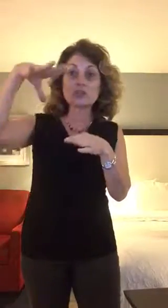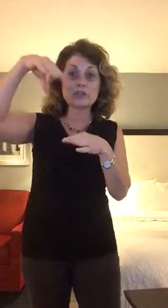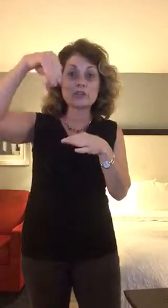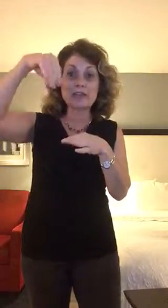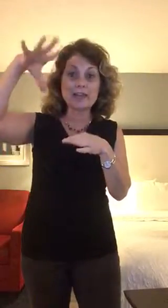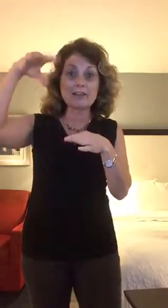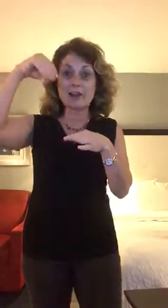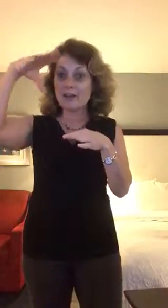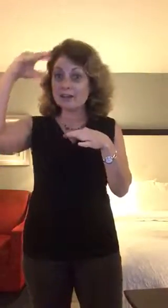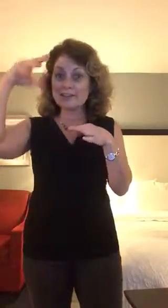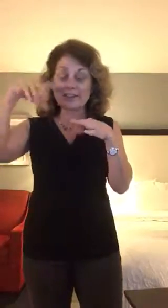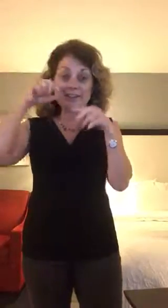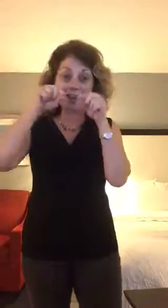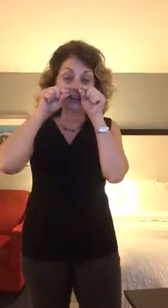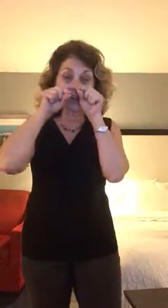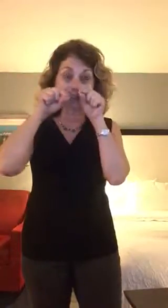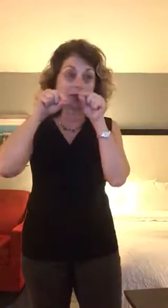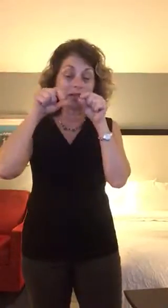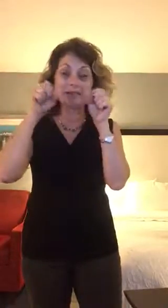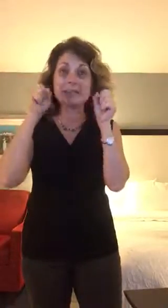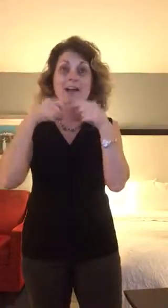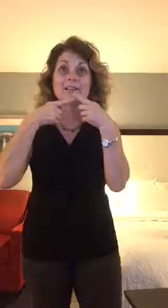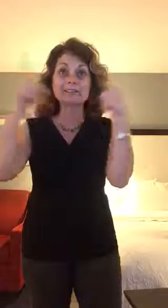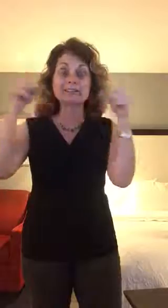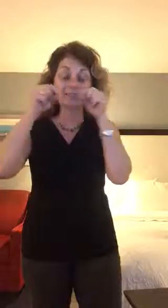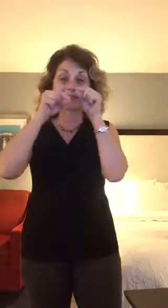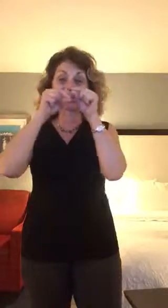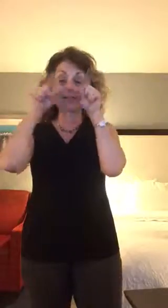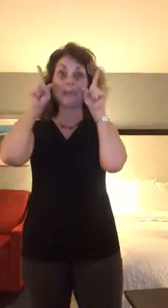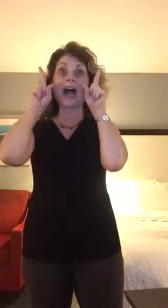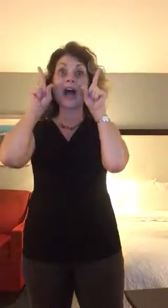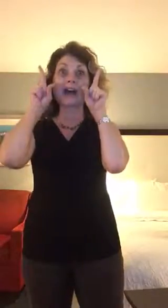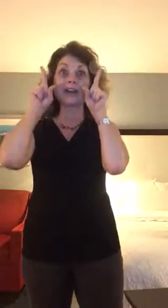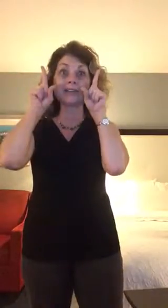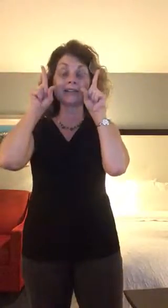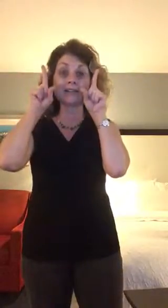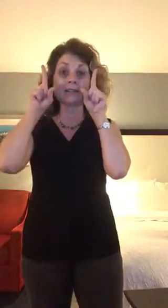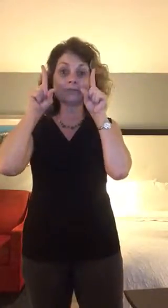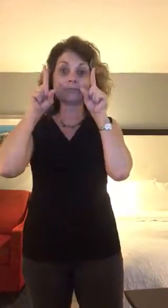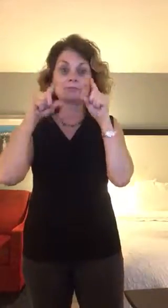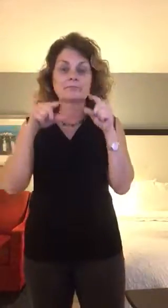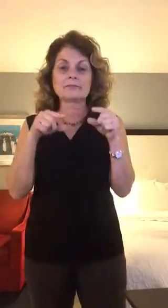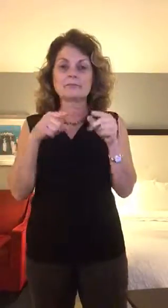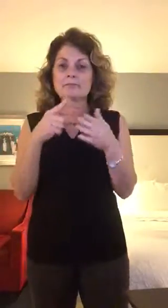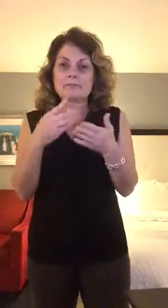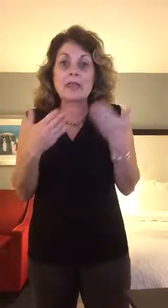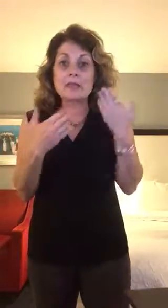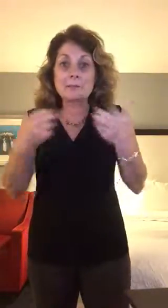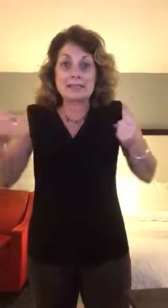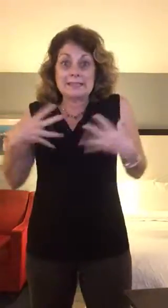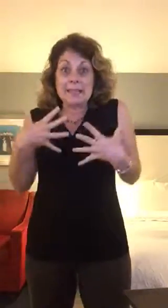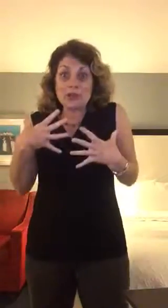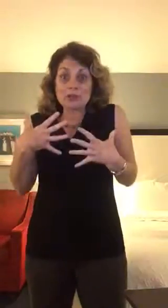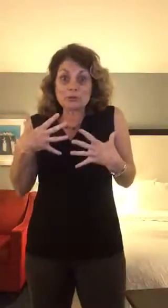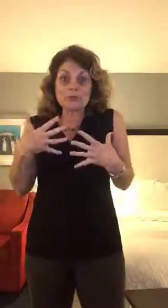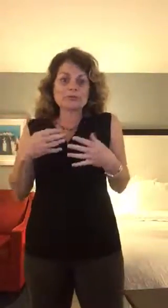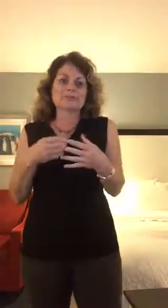turn the light on and then everybody yells, surprise! And it might scare you.